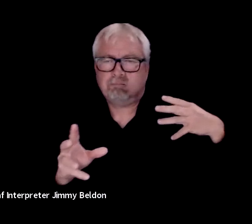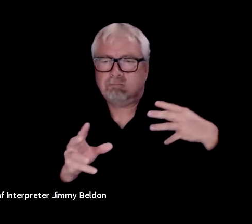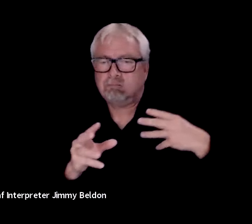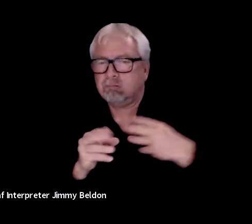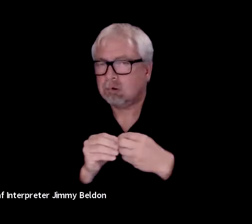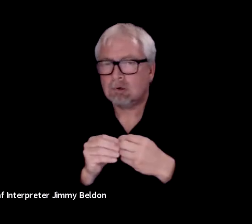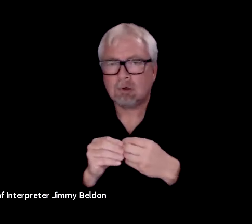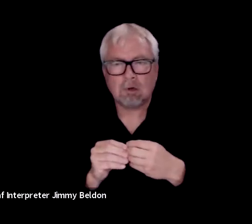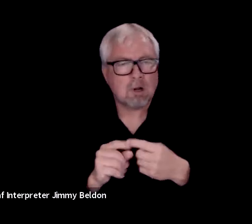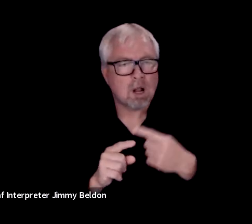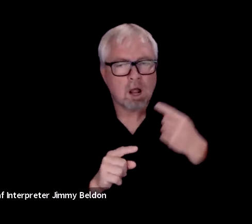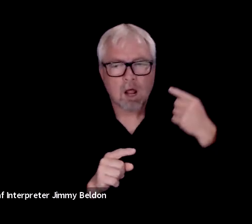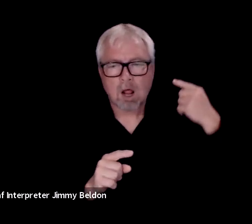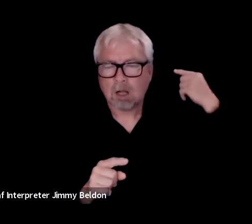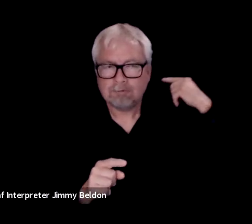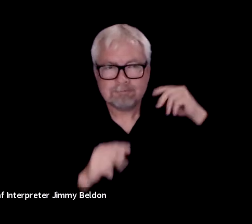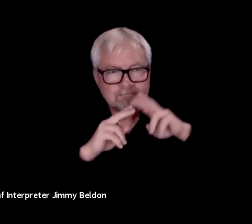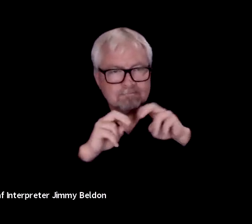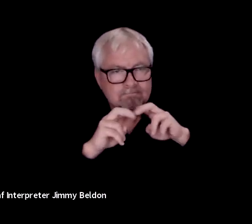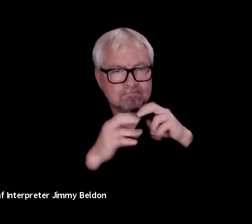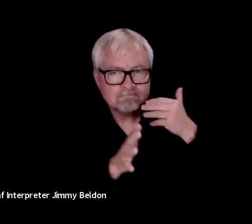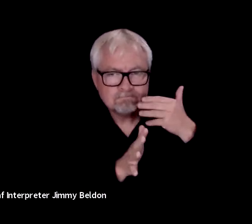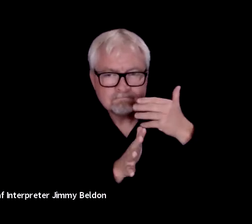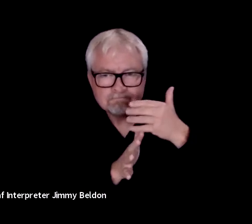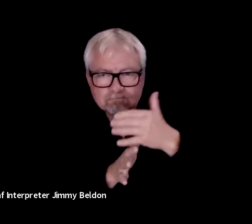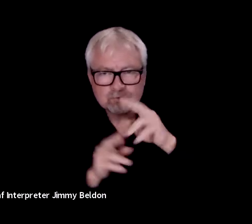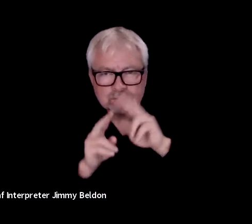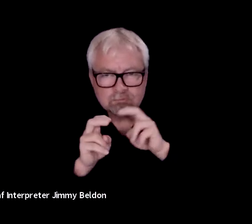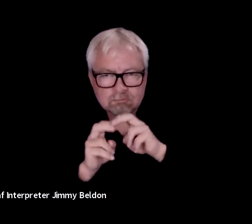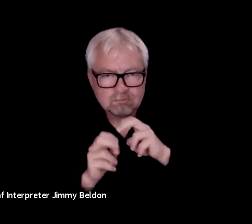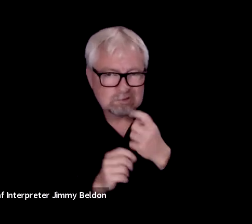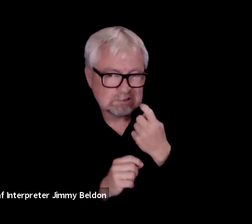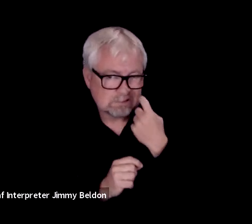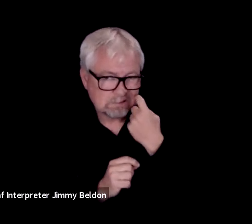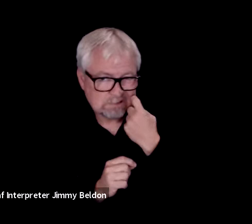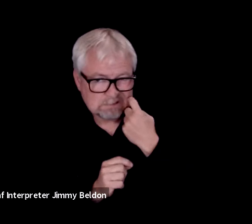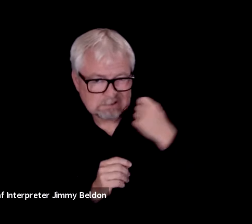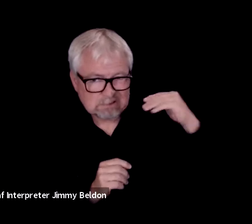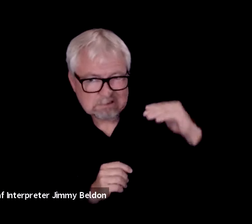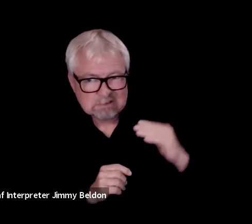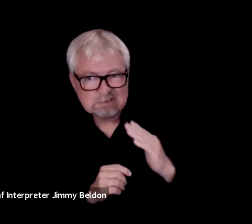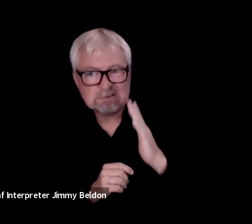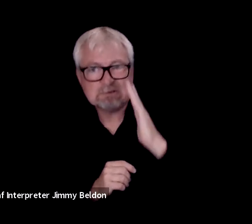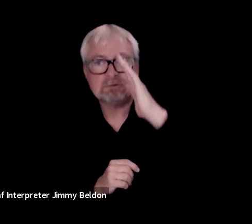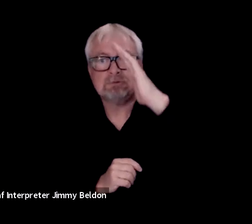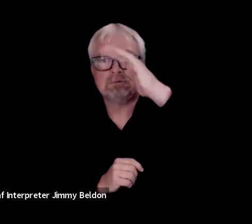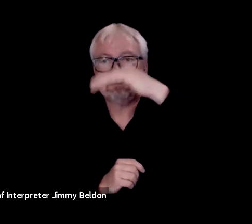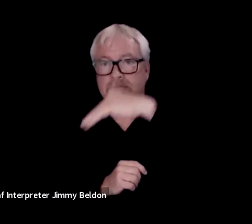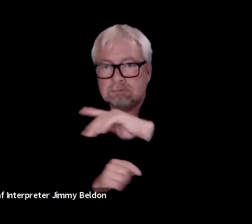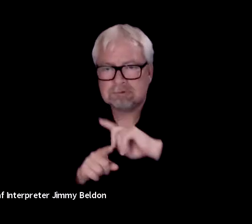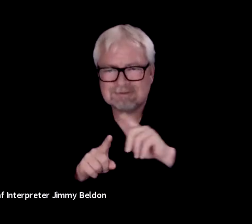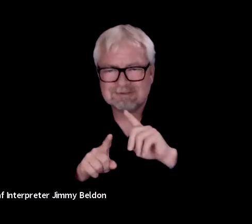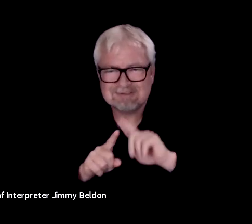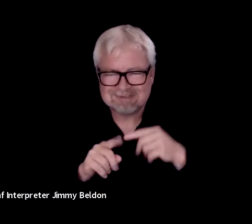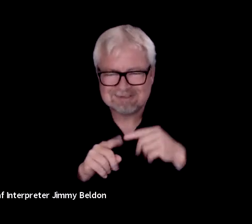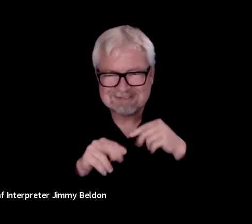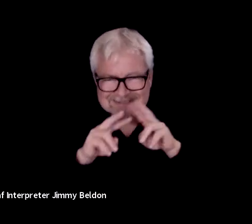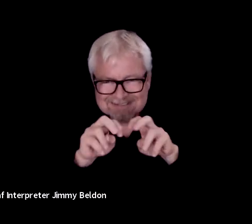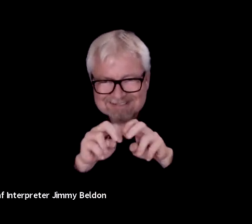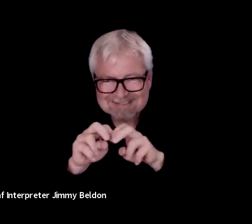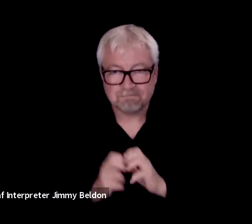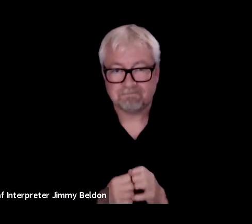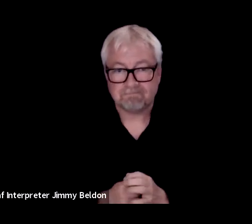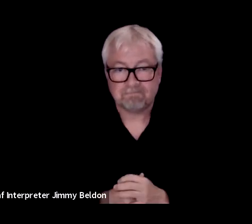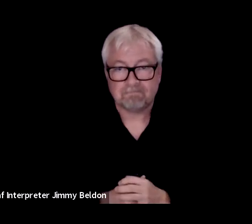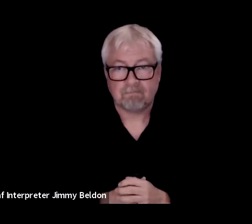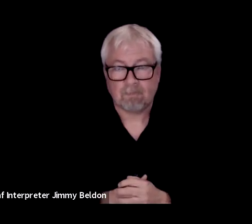deaths identified during this project. These reports were submitted by long-term care facilities to MDH through an